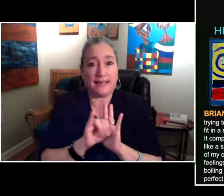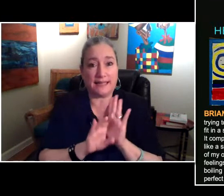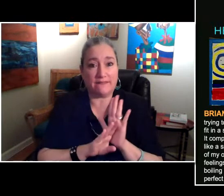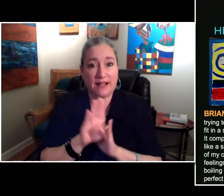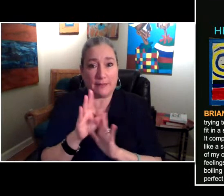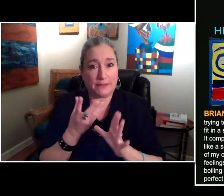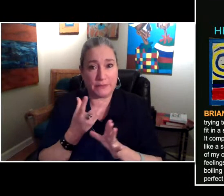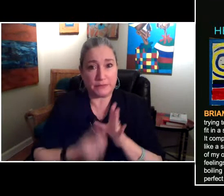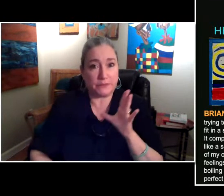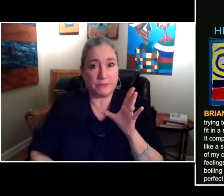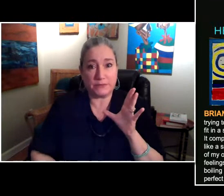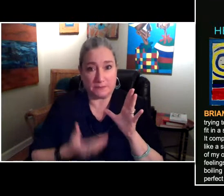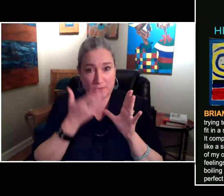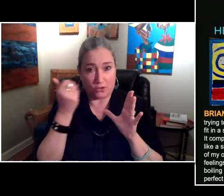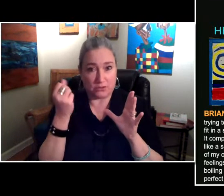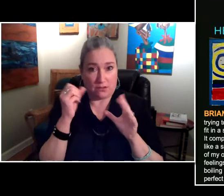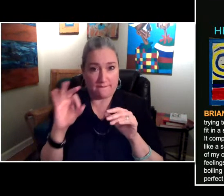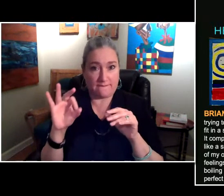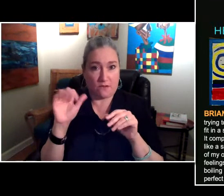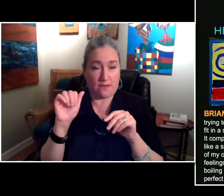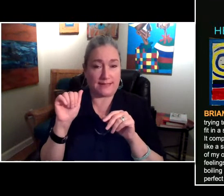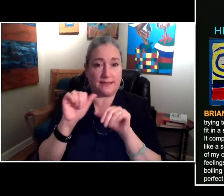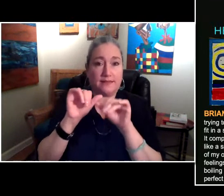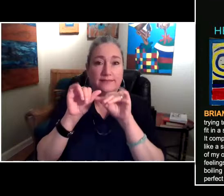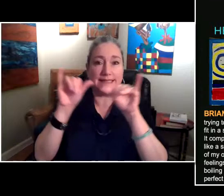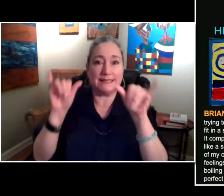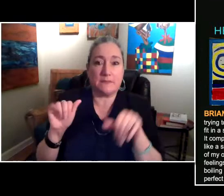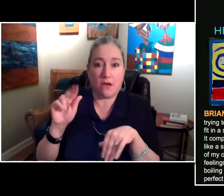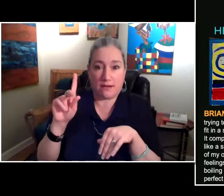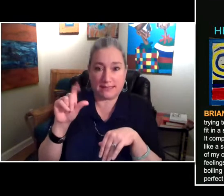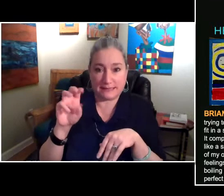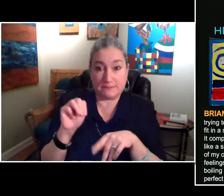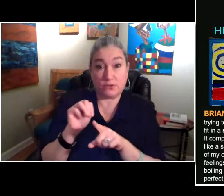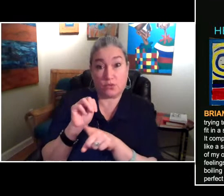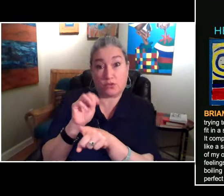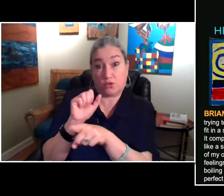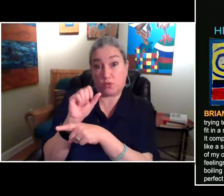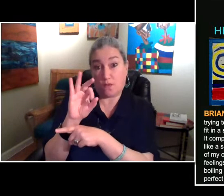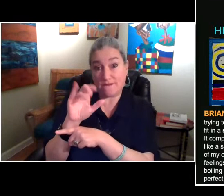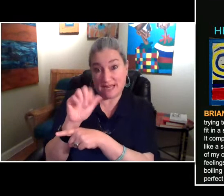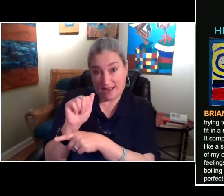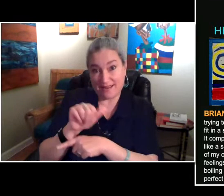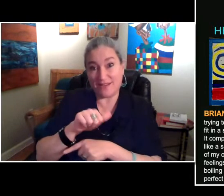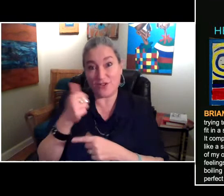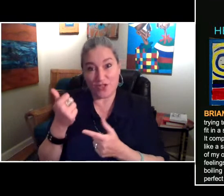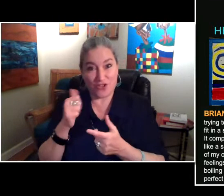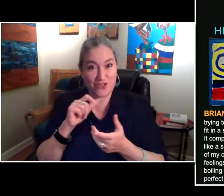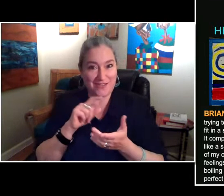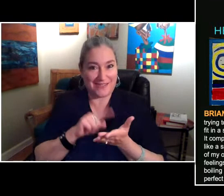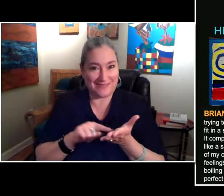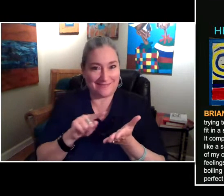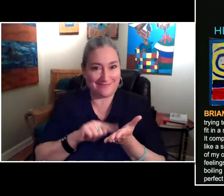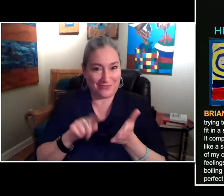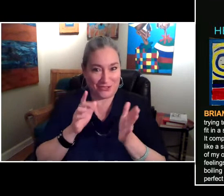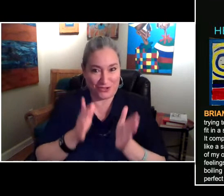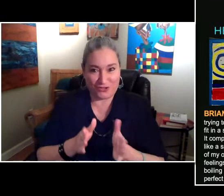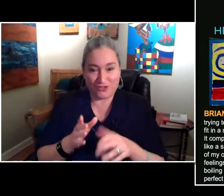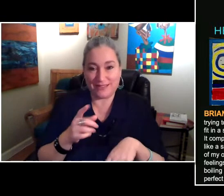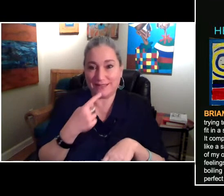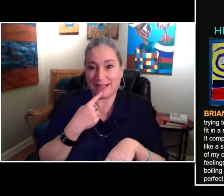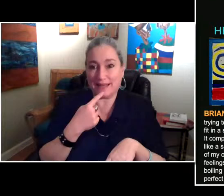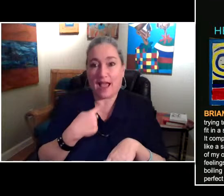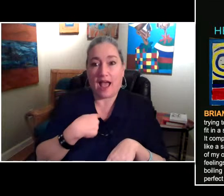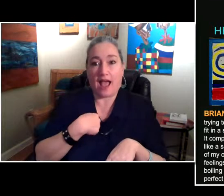am ? I don't know, and struggling to develop this deaf identity, and that's lacking because of the system